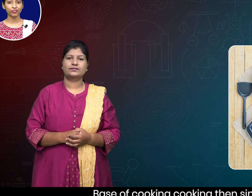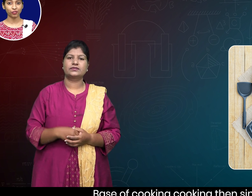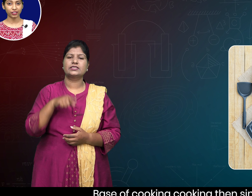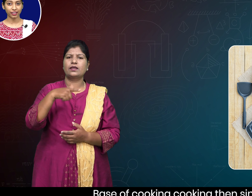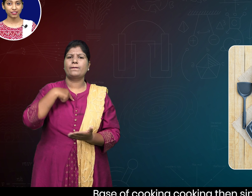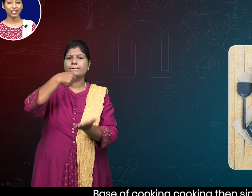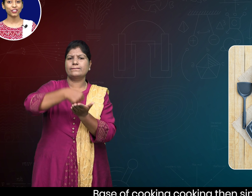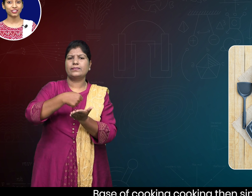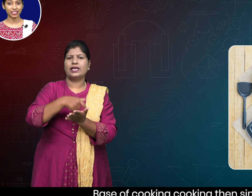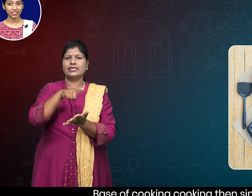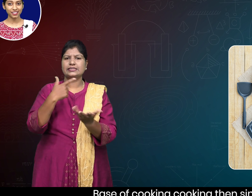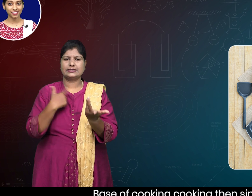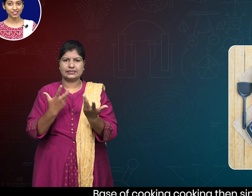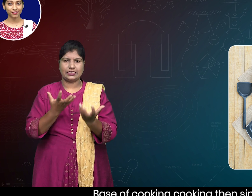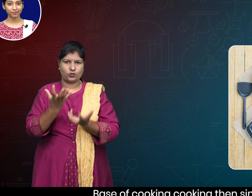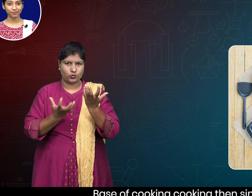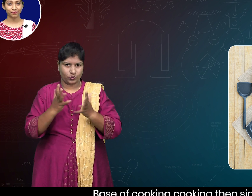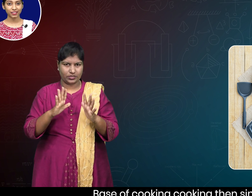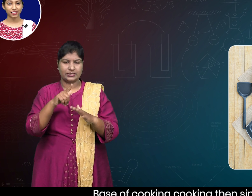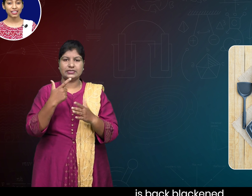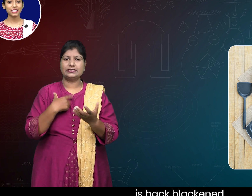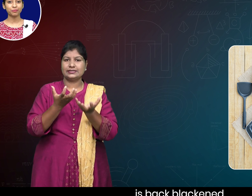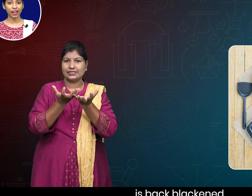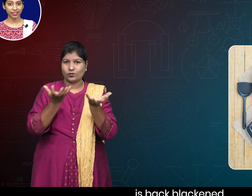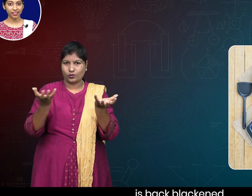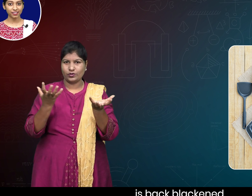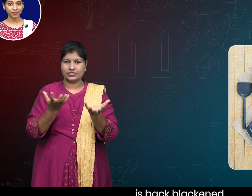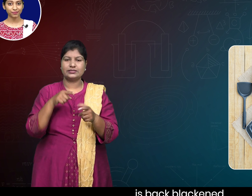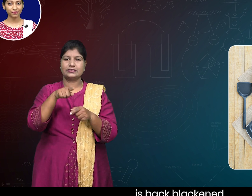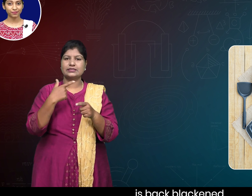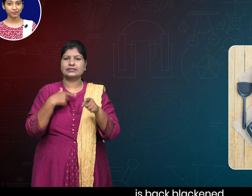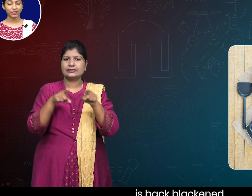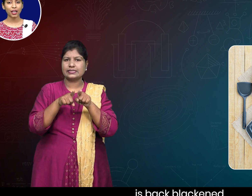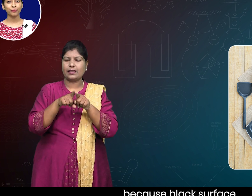base of cooking utensils is blackened